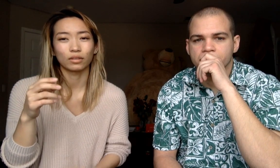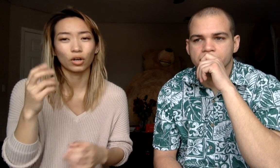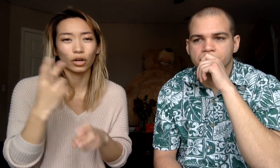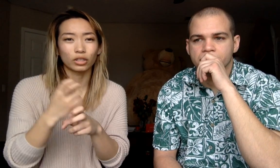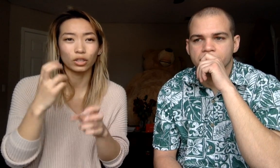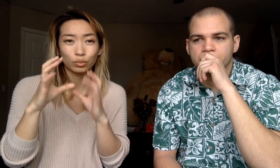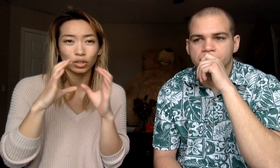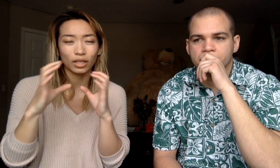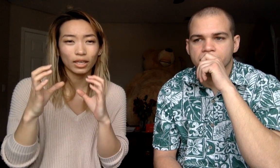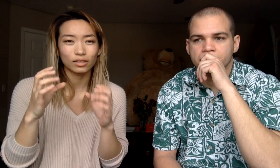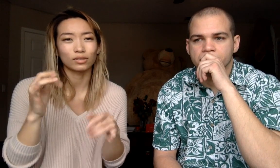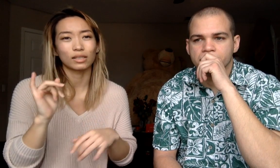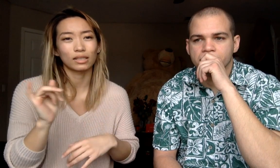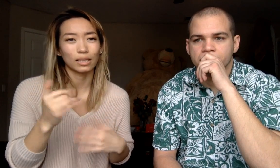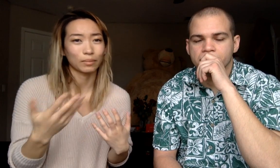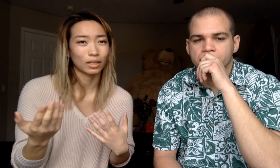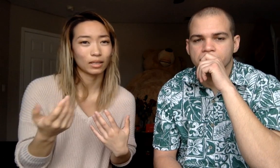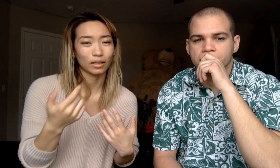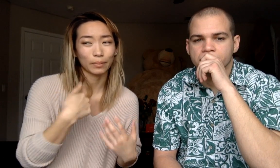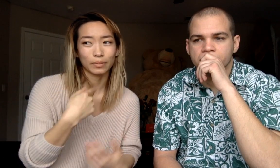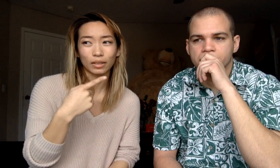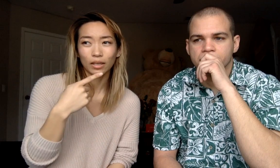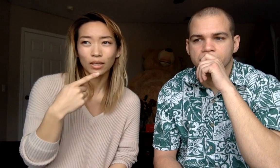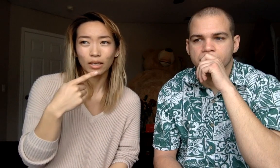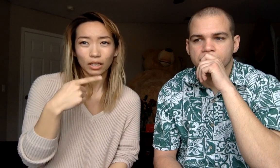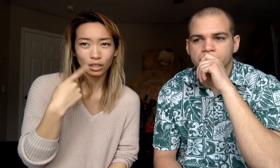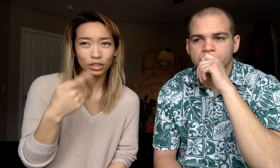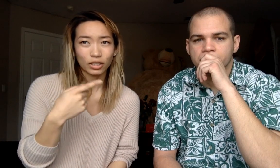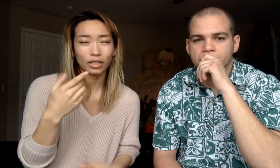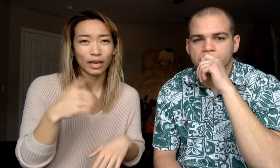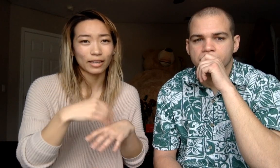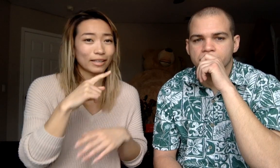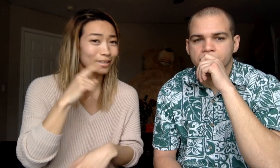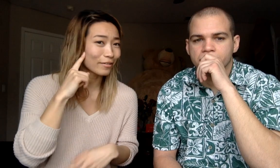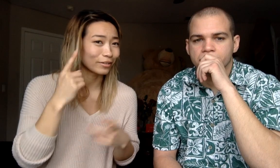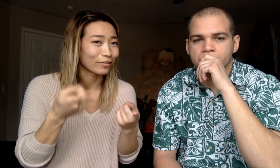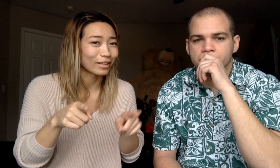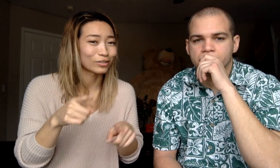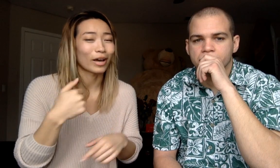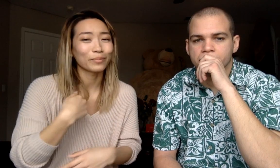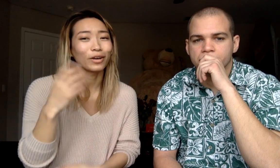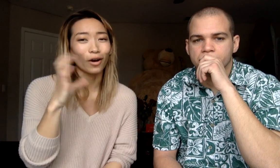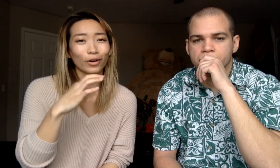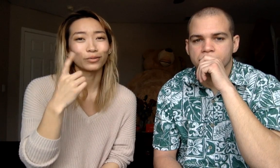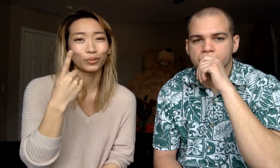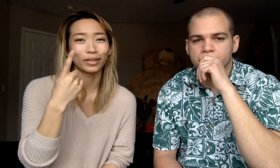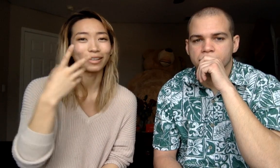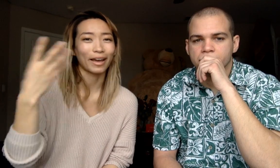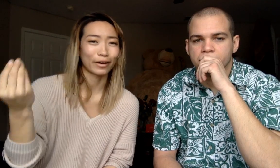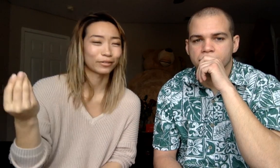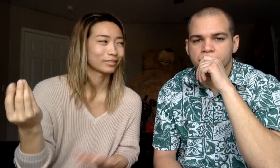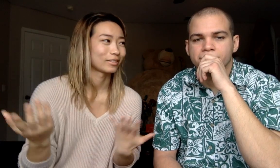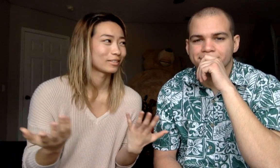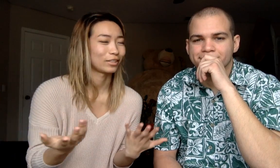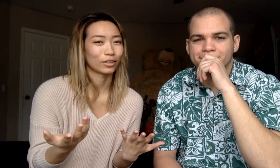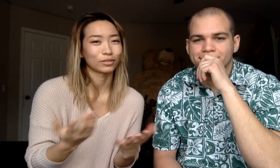hard to communicate. So it's like the same thing. I'm hearing at a deaf event, so I'm the odd one out. So it